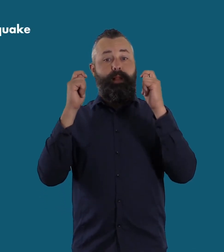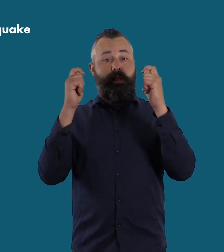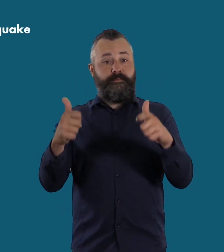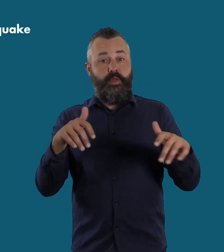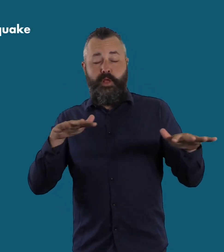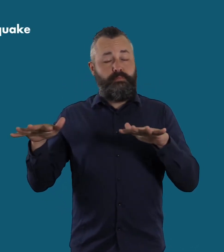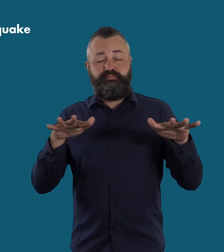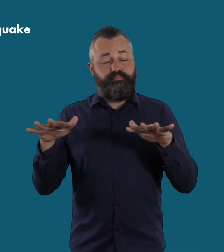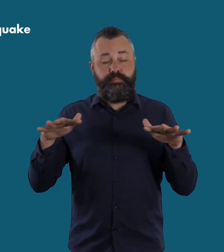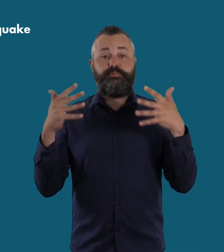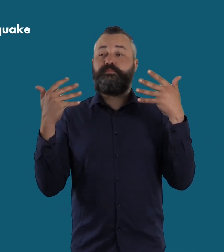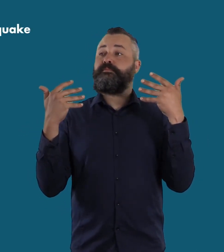After an earthquake,